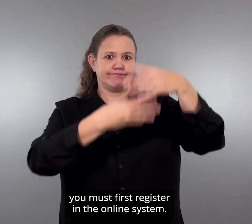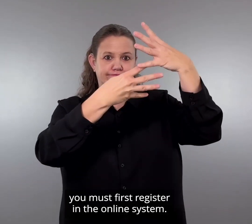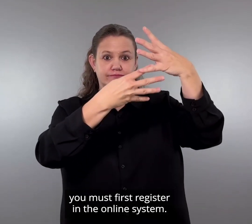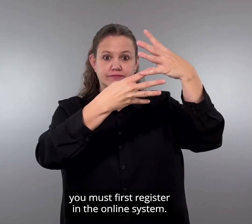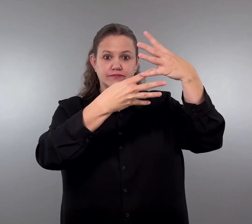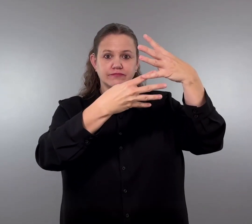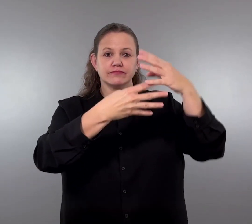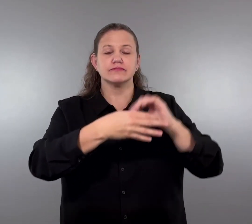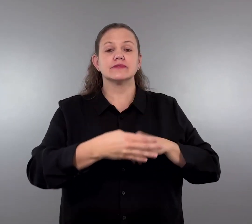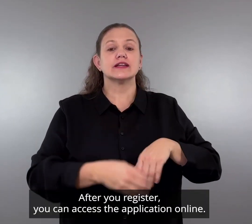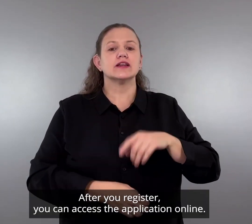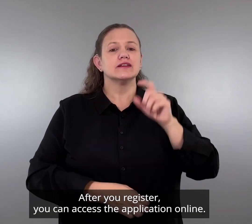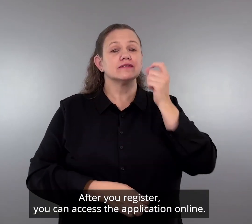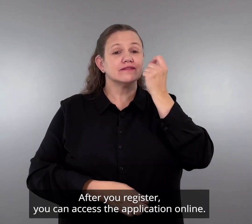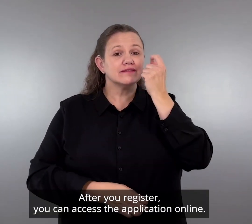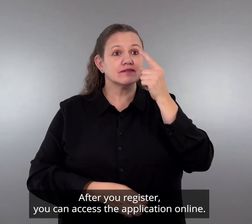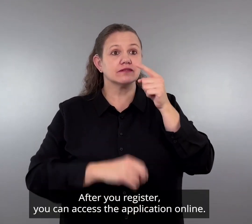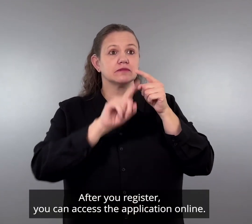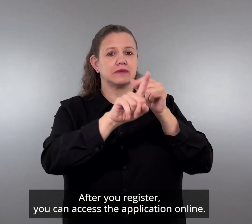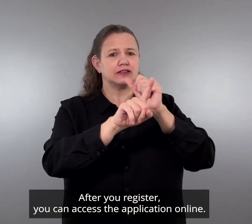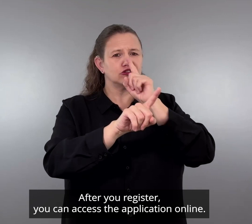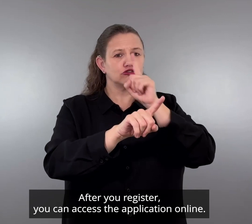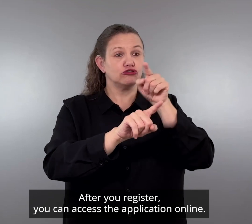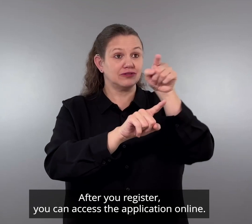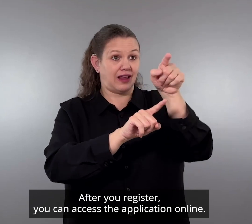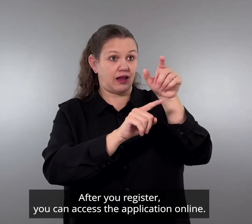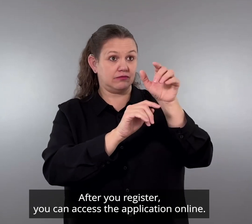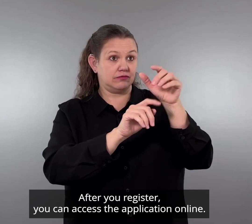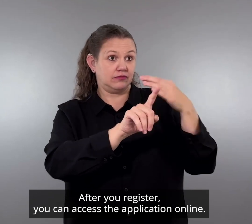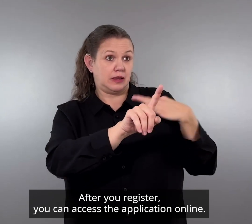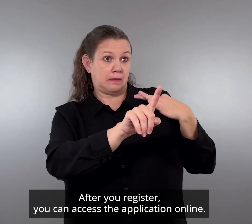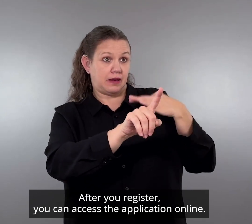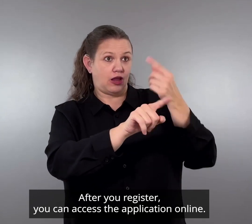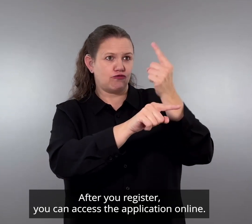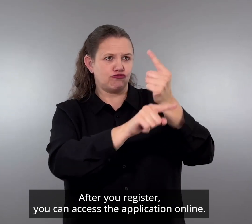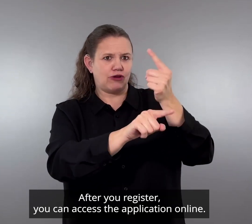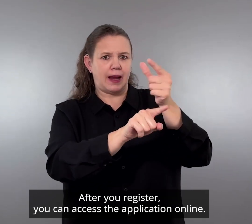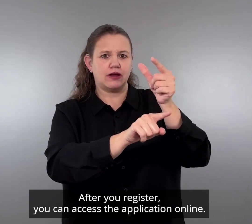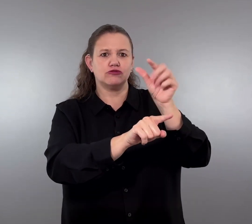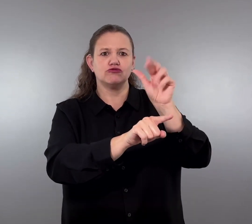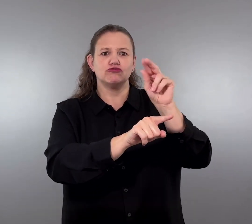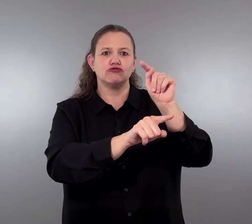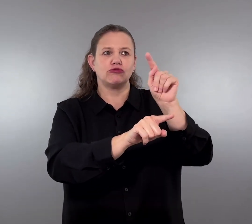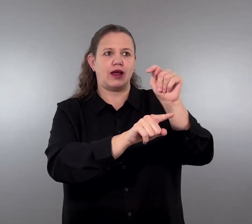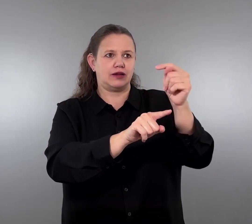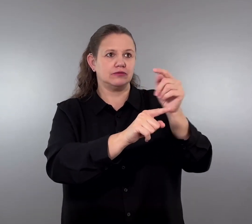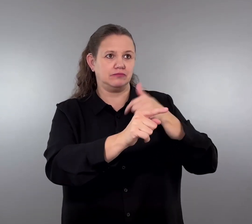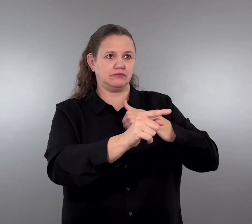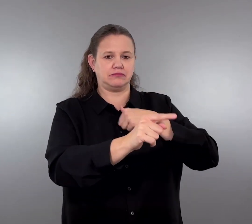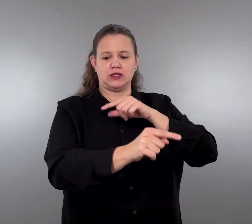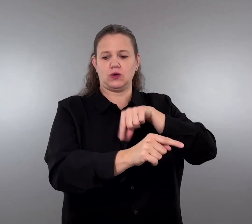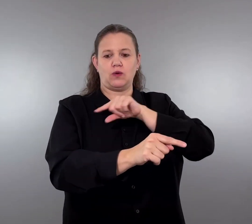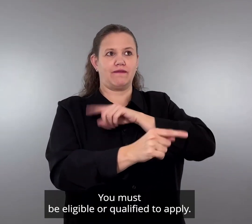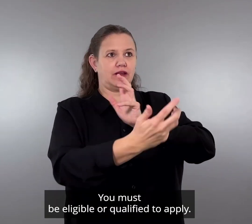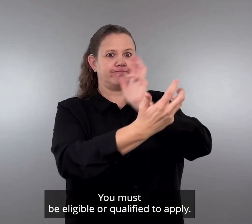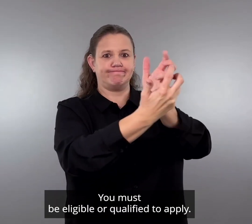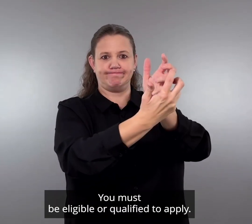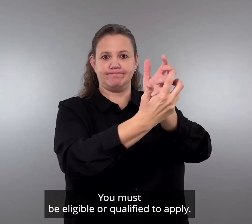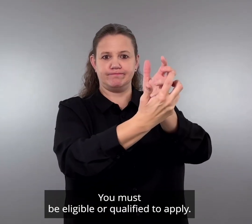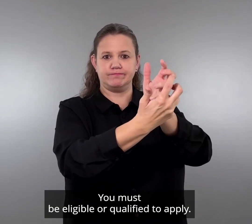system. After you register, you can access the application online. You must be